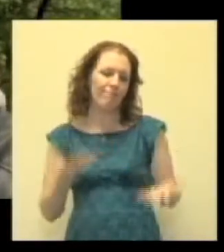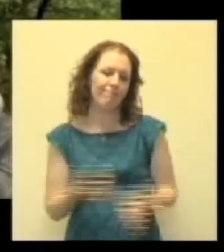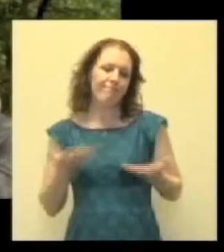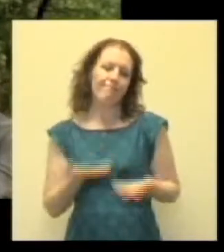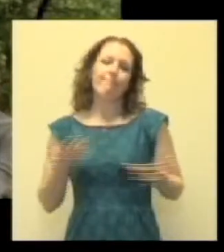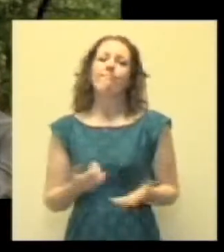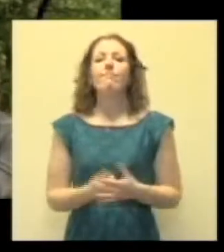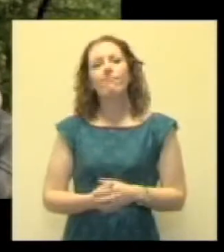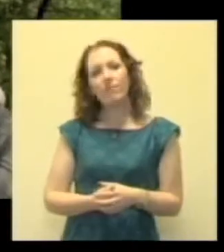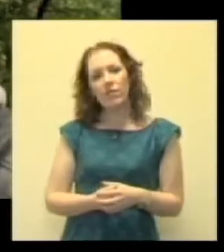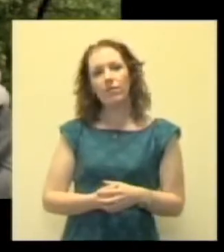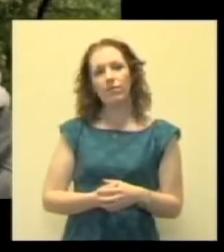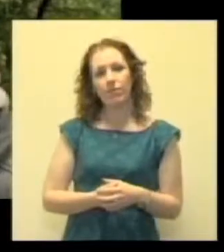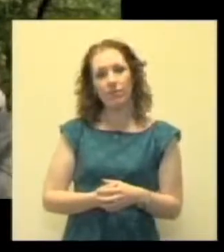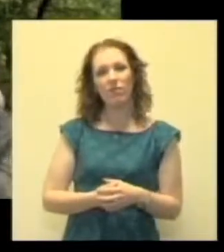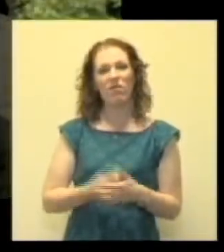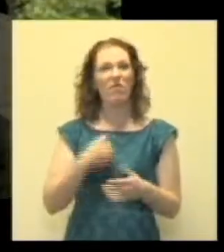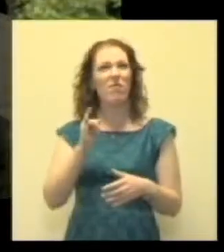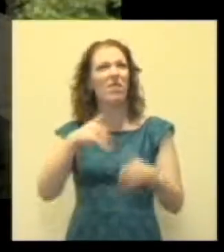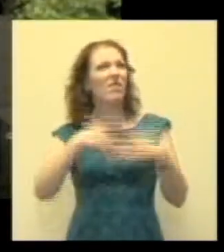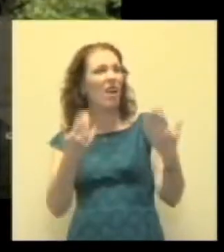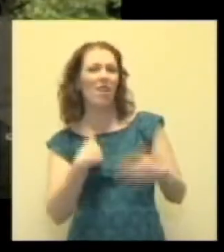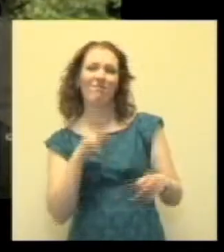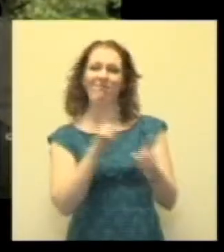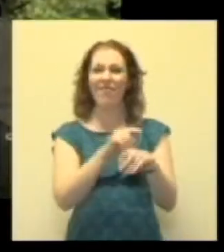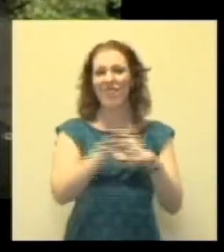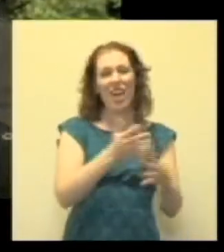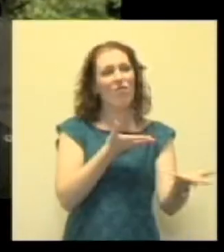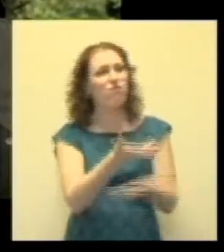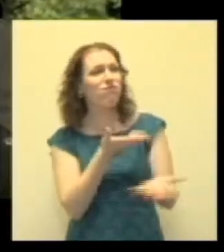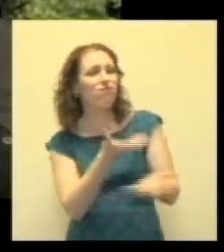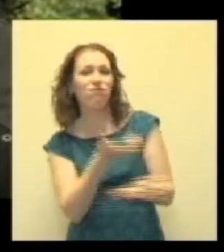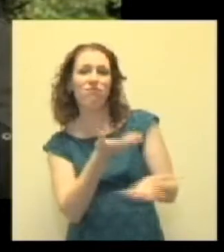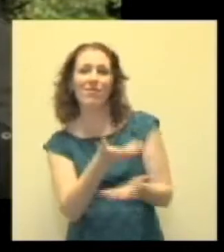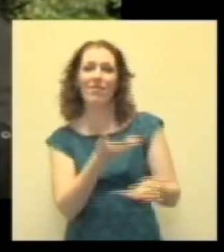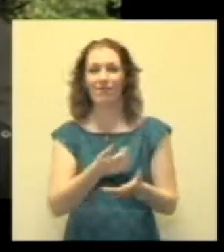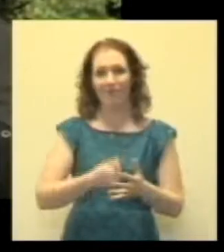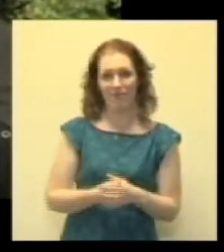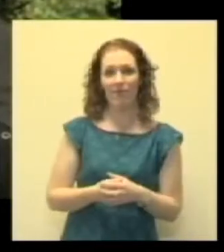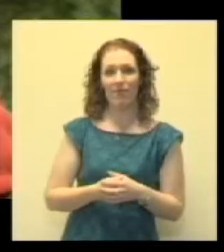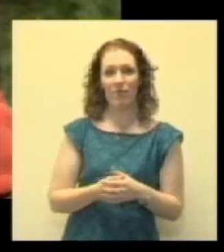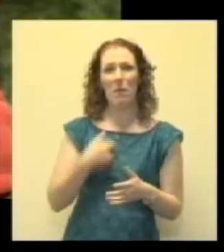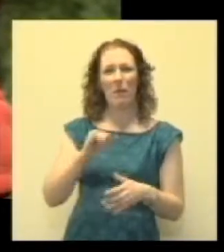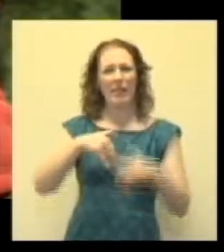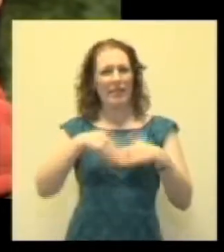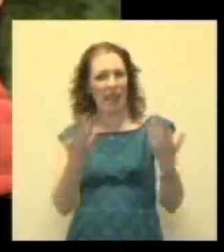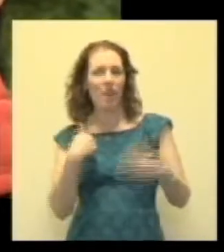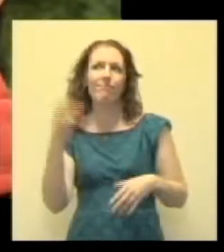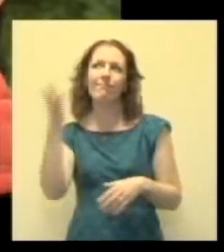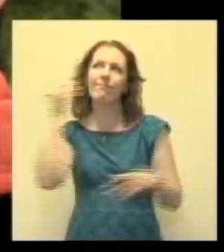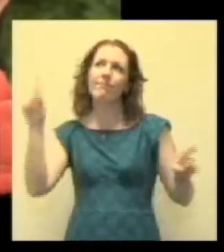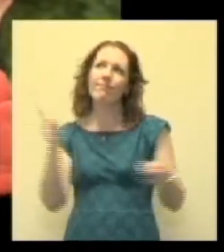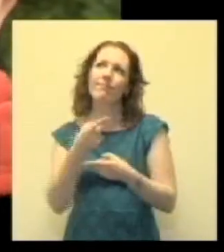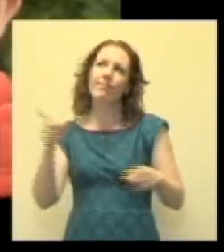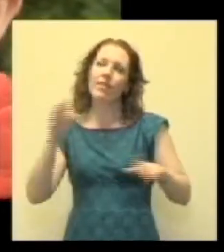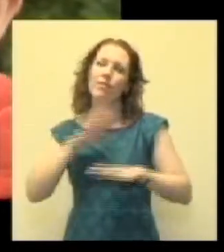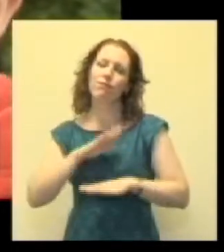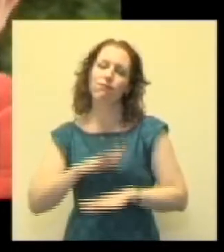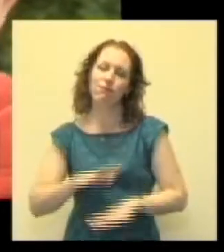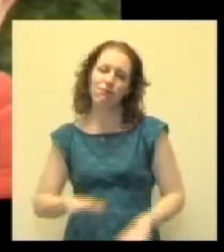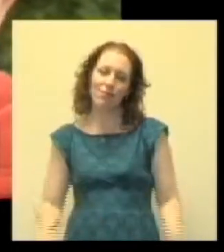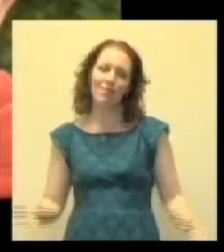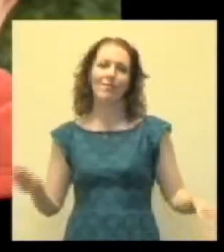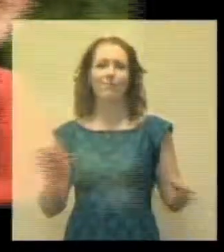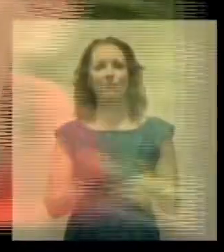day, I always read books to cheer myself up. When I'm having a bad day, I just talk to my friend. When I'm having a bad day, I relax and listen